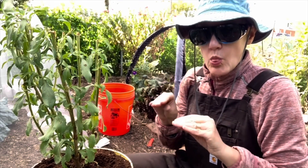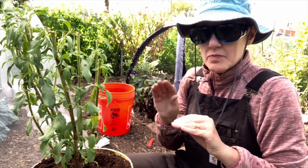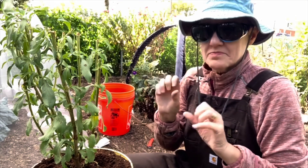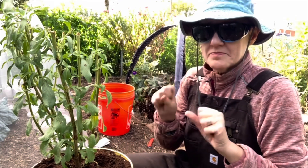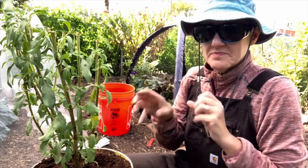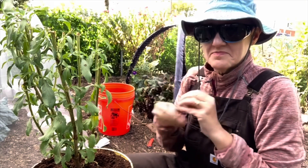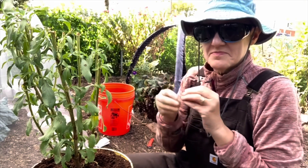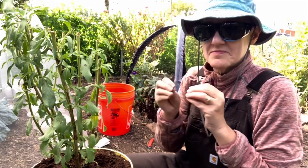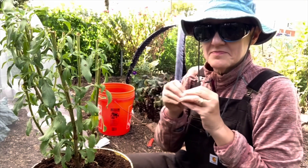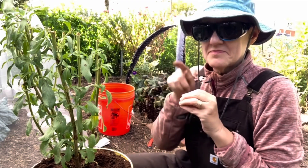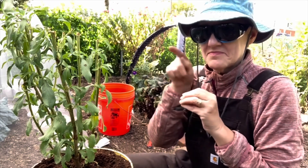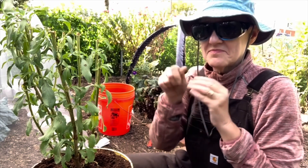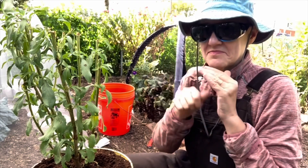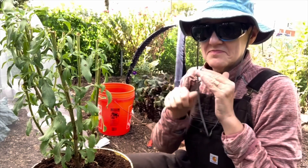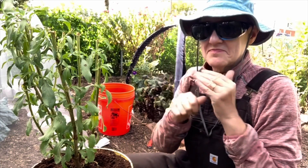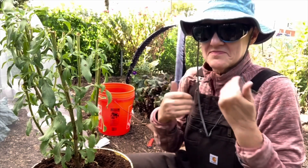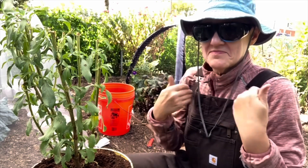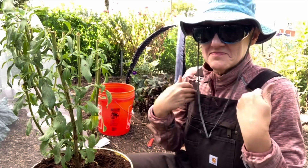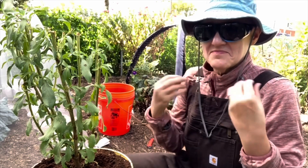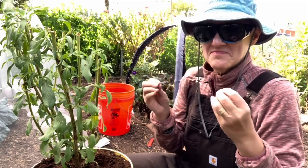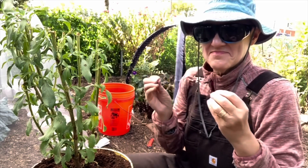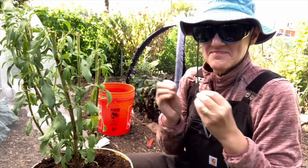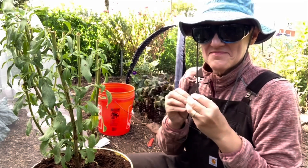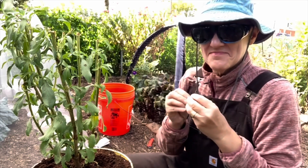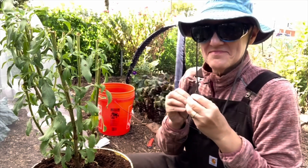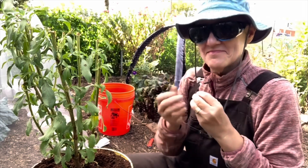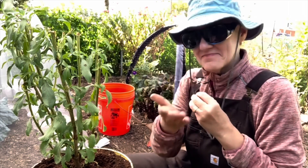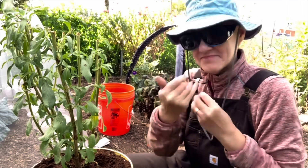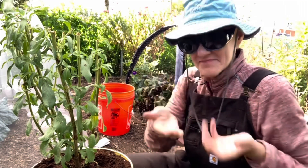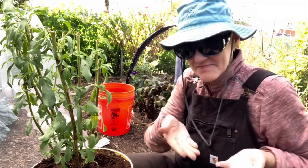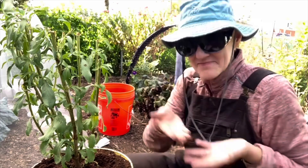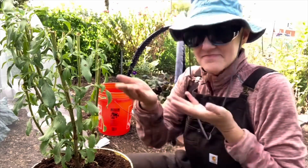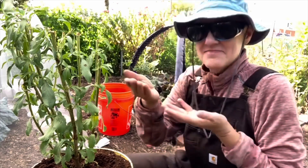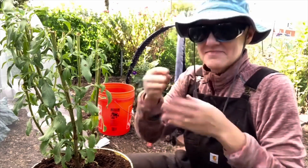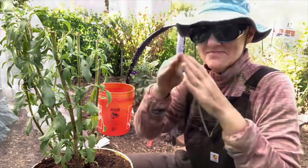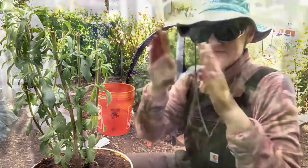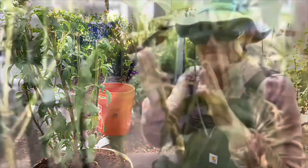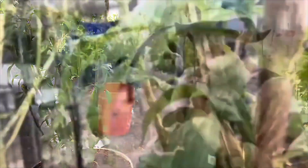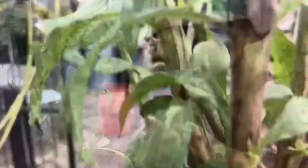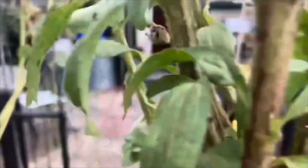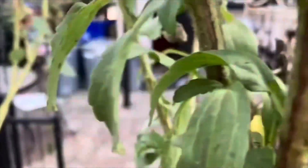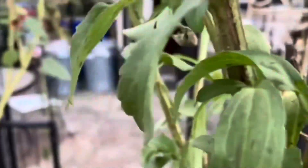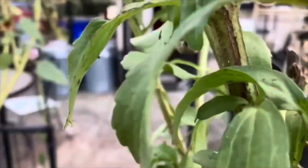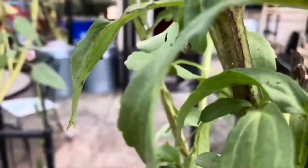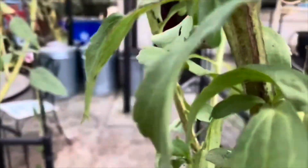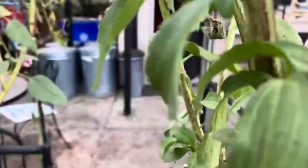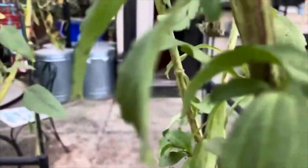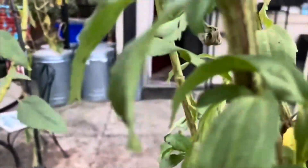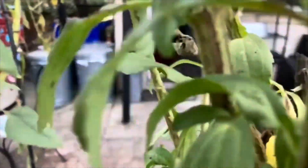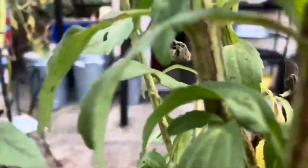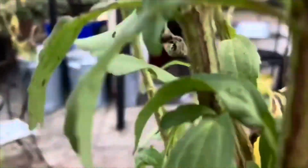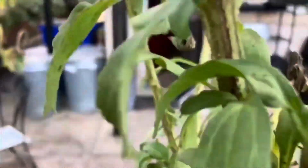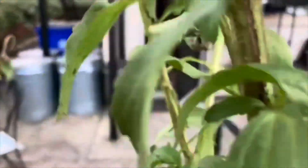soil settles, we have more in the basement. So come on, let's get it into the house.